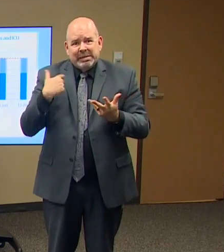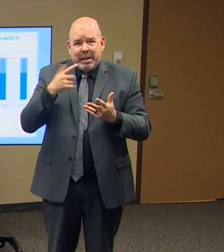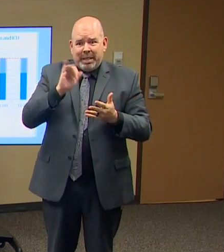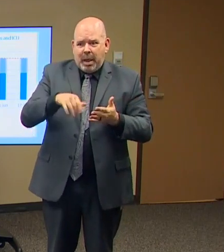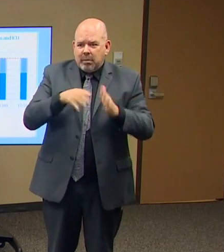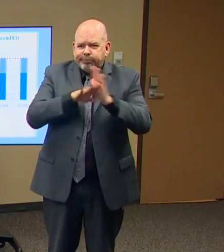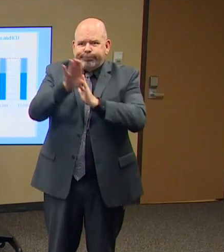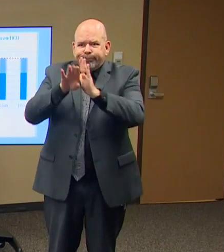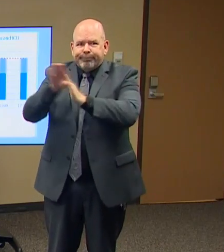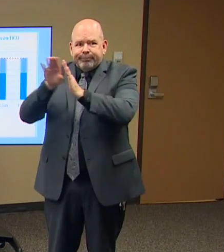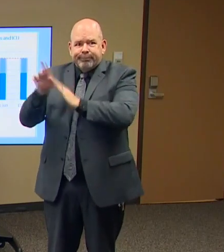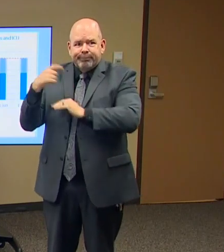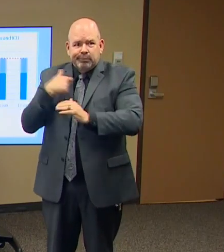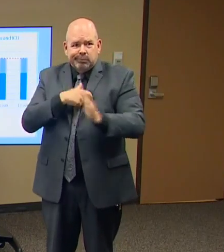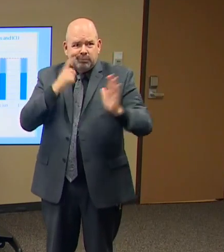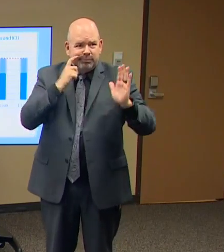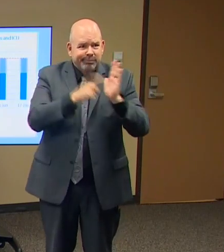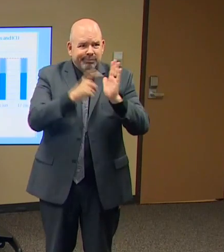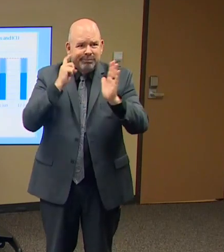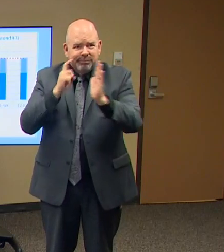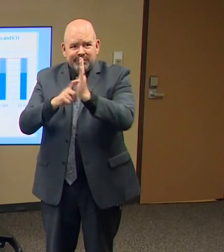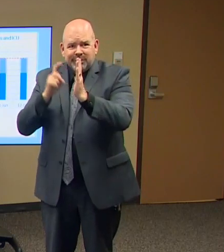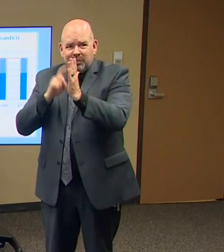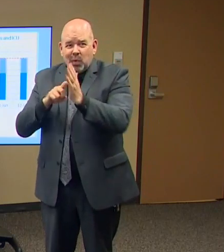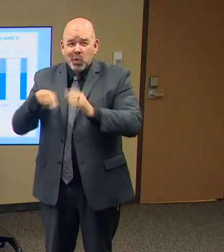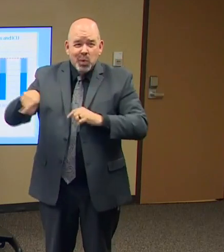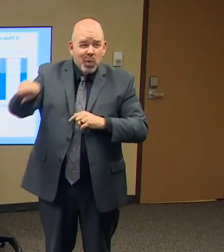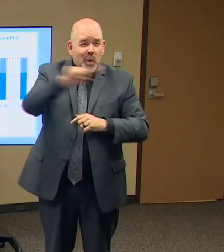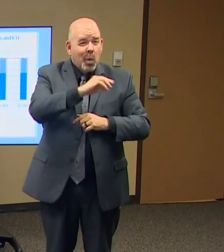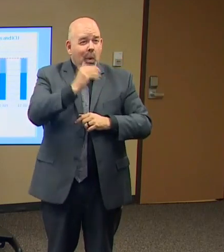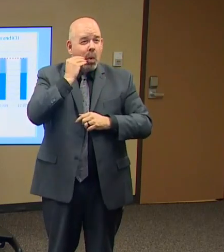keep doing the physical distancing, staying 6